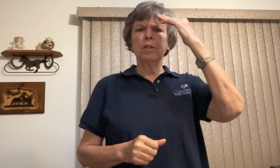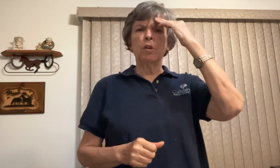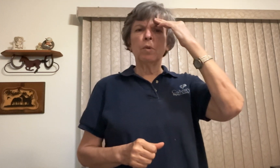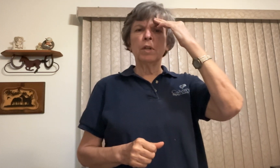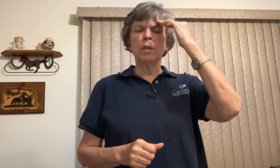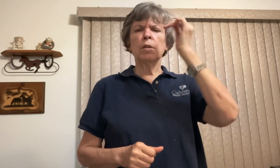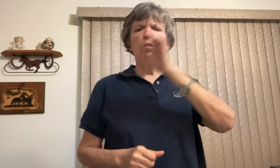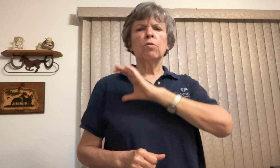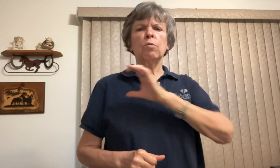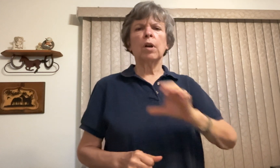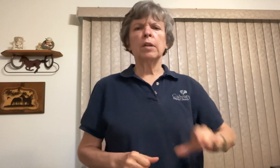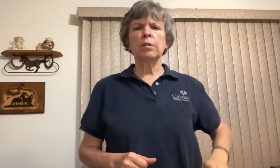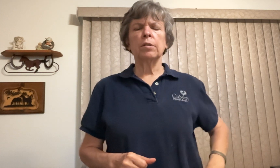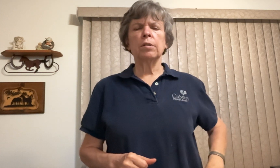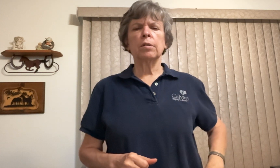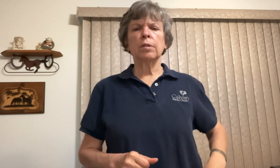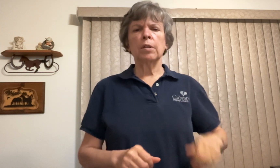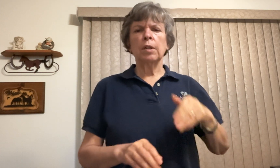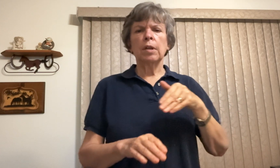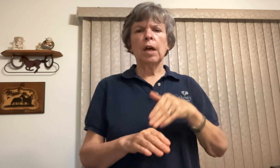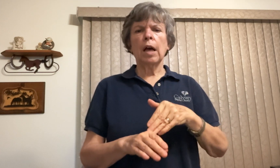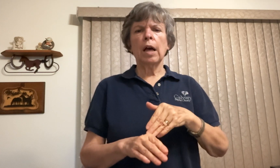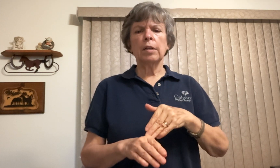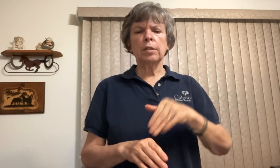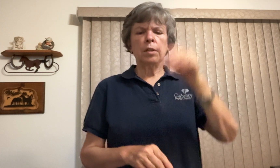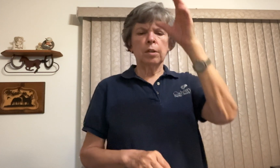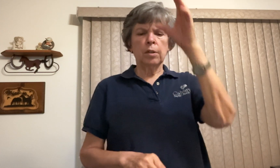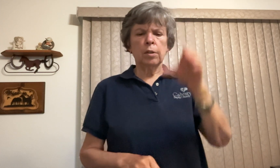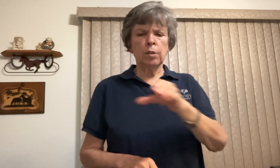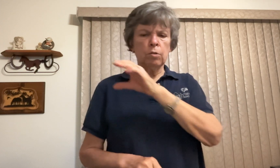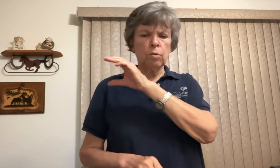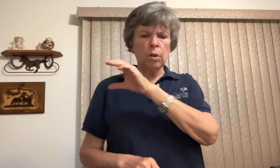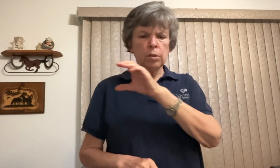knowing Christ at the cross.